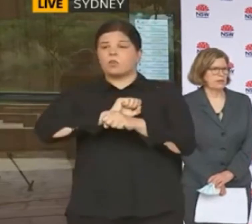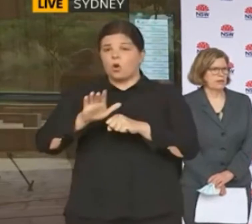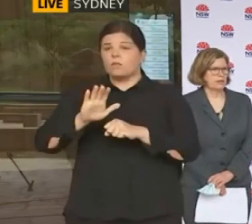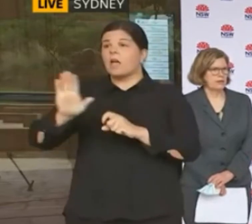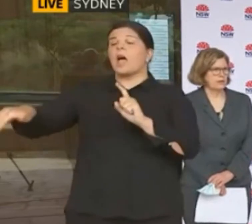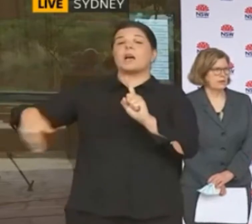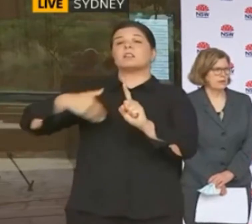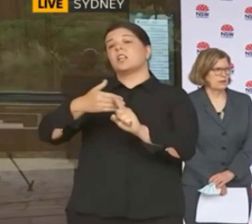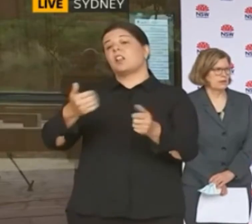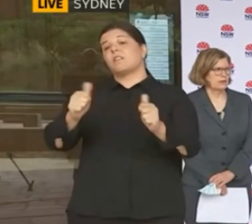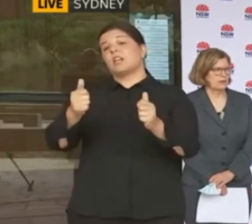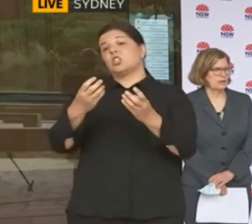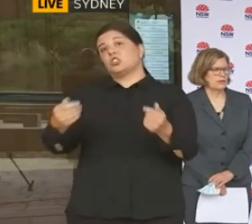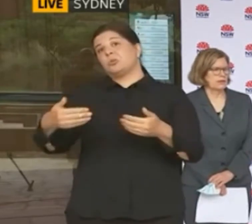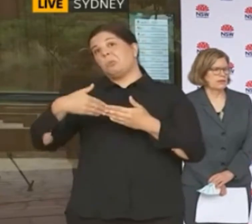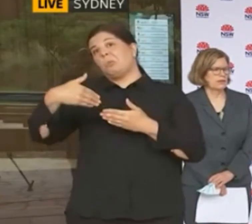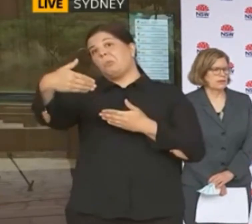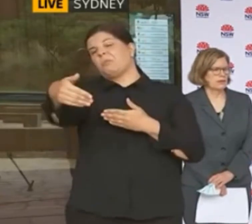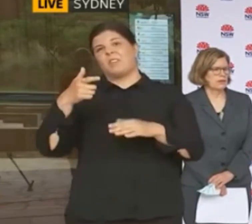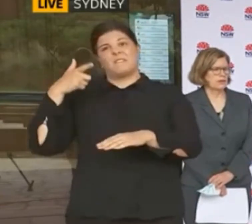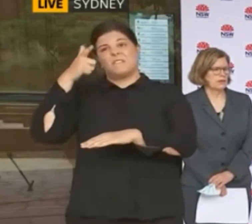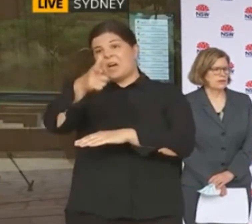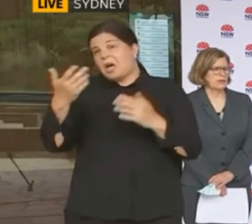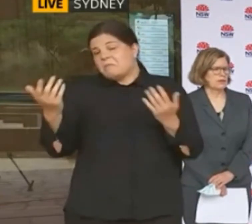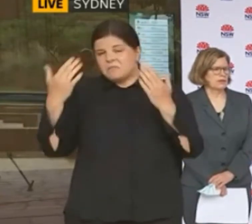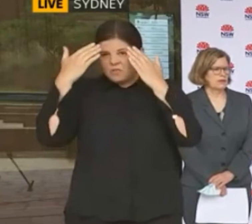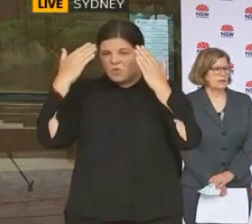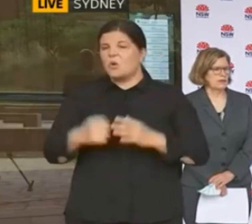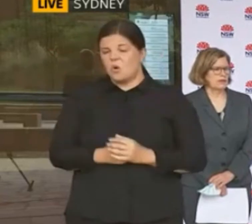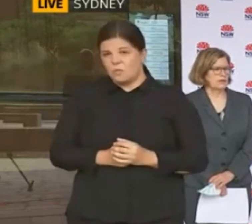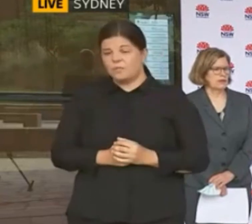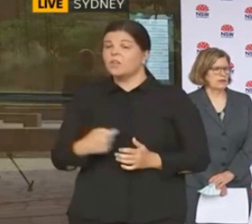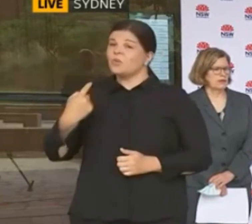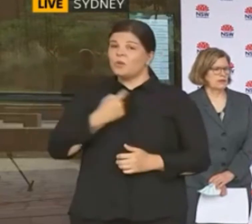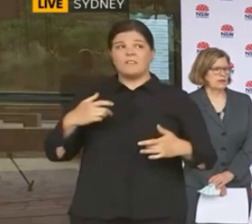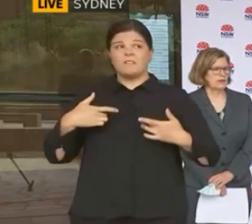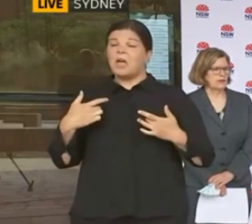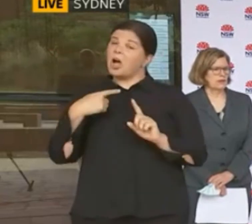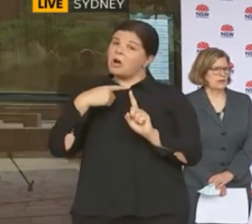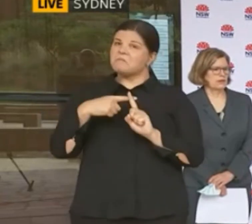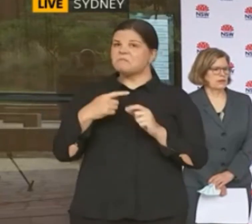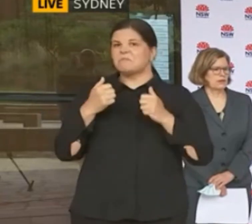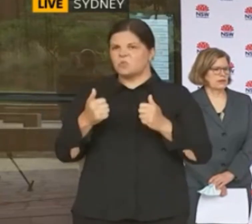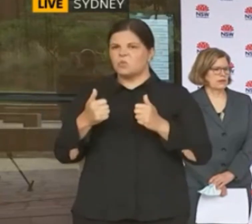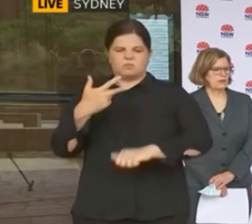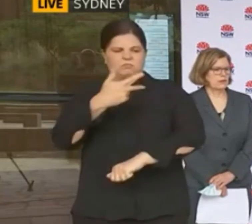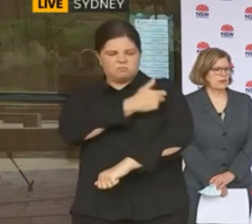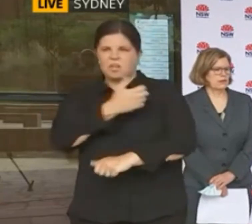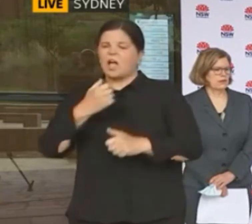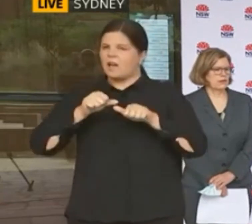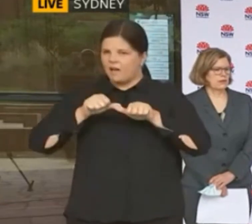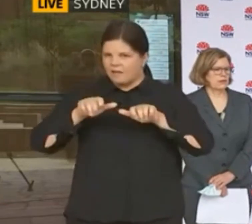the pandemic is over one way or another. There's no doubt we should feel optimistic about the rollout of the vaccines and the protection it does offer parts of our